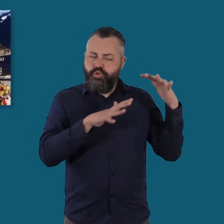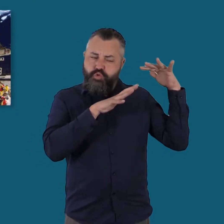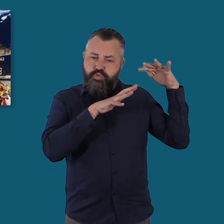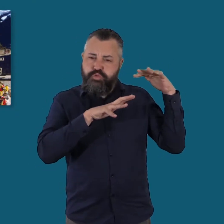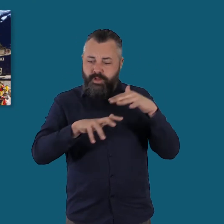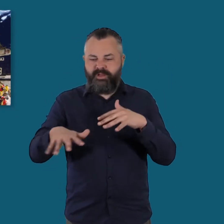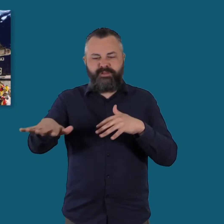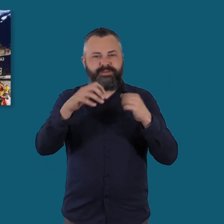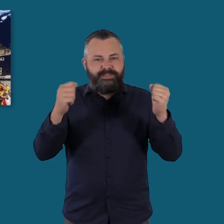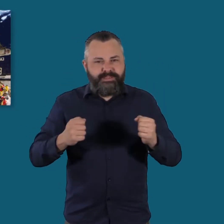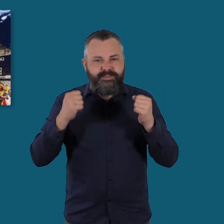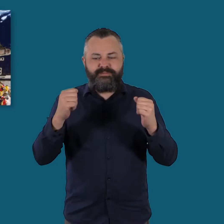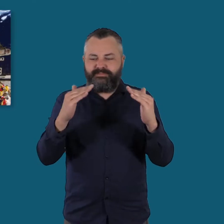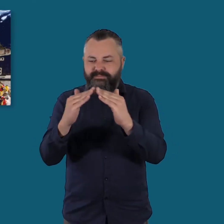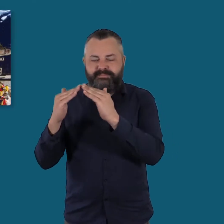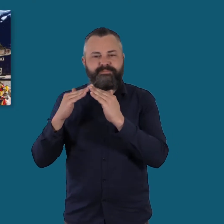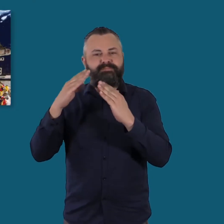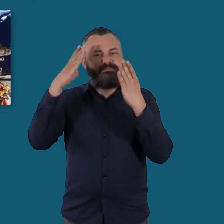ski resort and village in New South Wales.